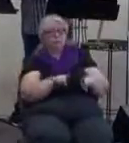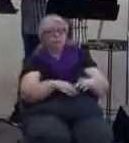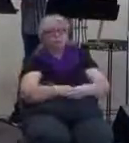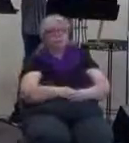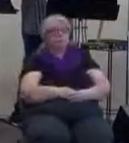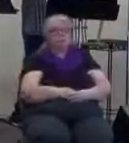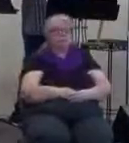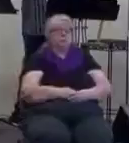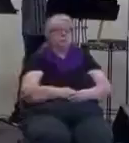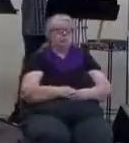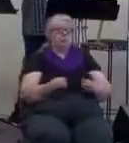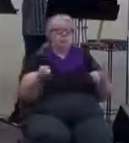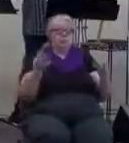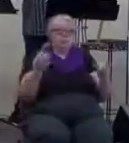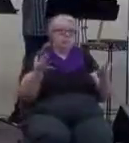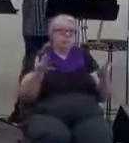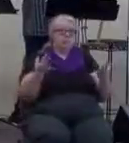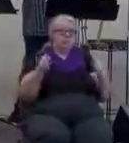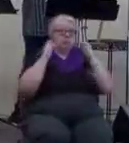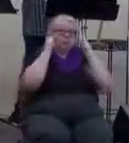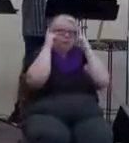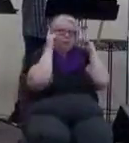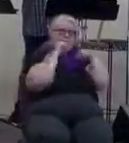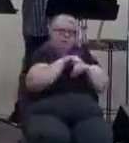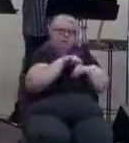Now, a lot of us couldn't get up at 3 in the morning.